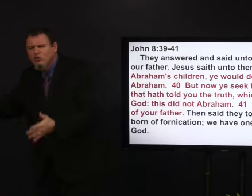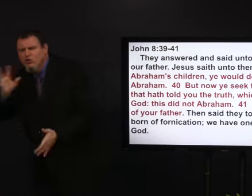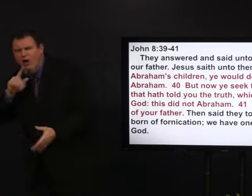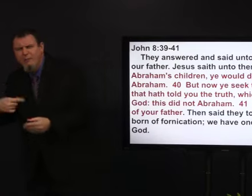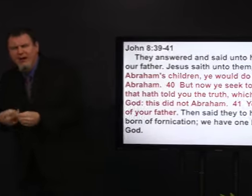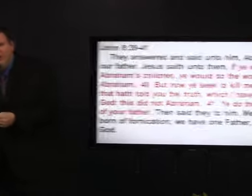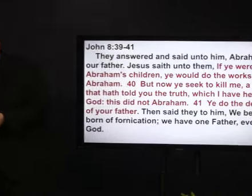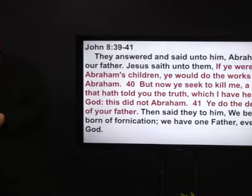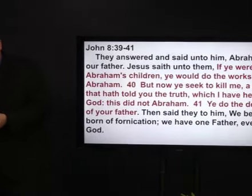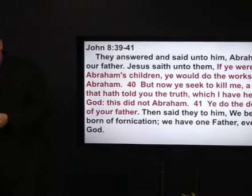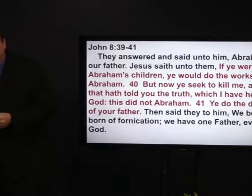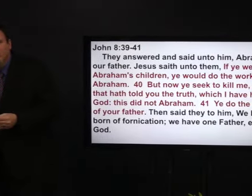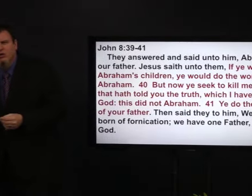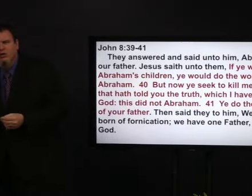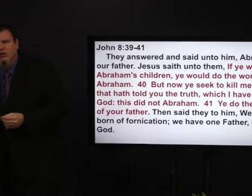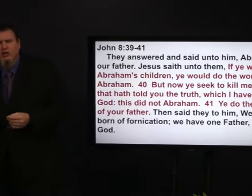What are you talking about?